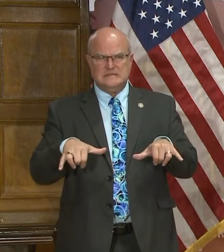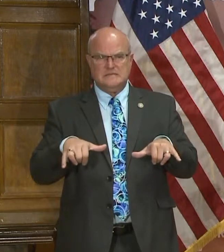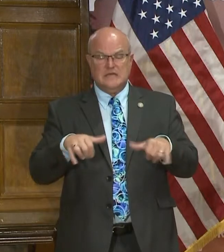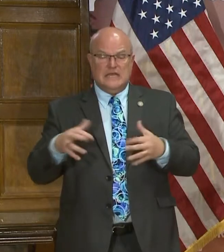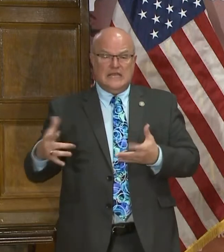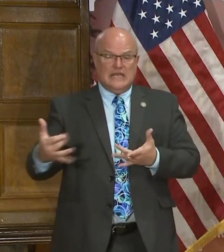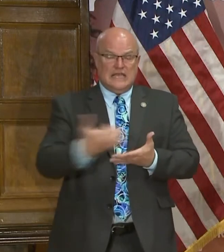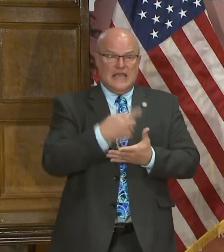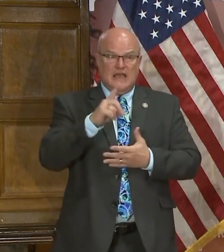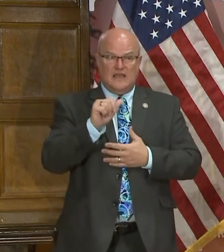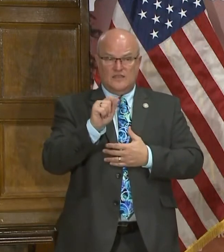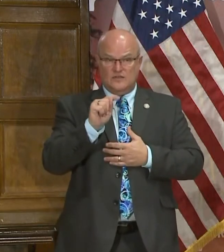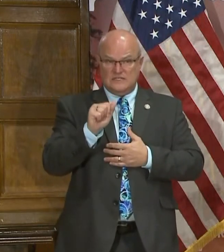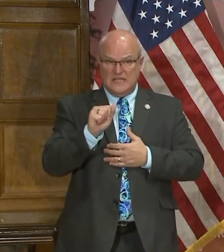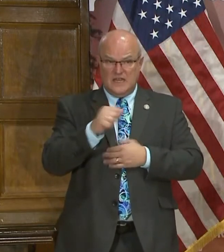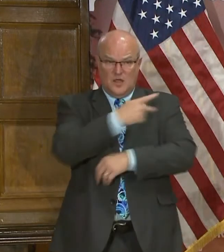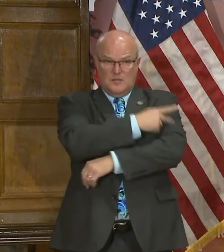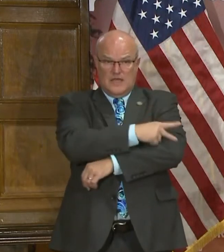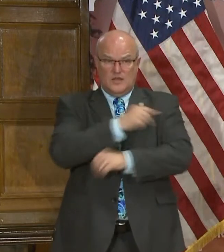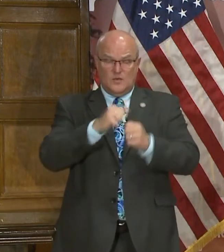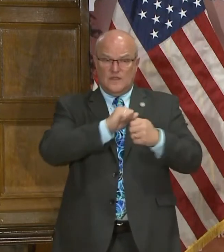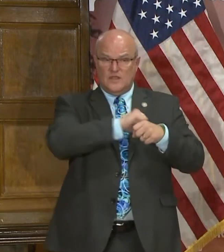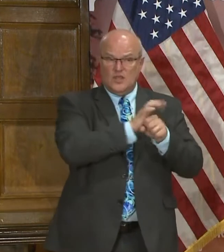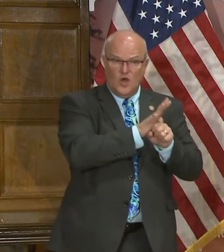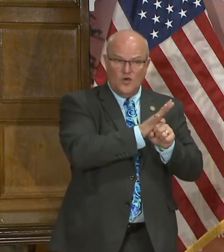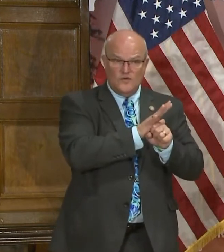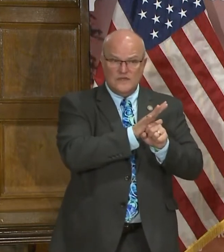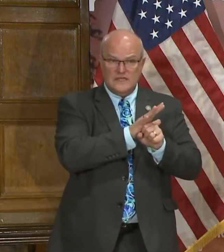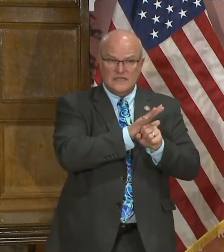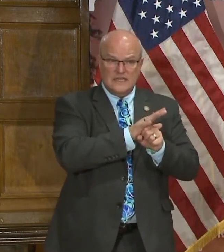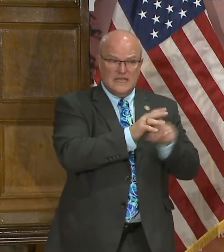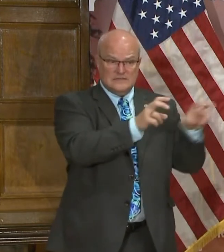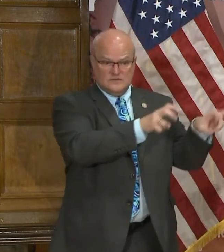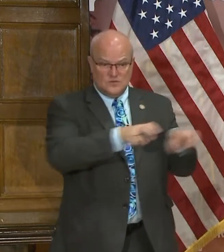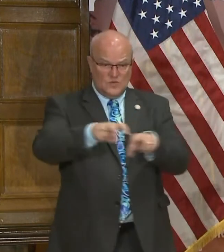gather data on patients with COVID and direct them